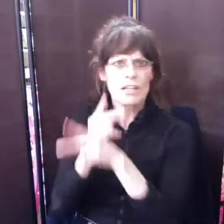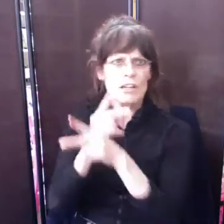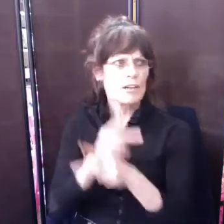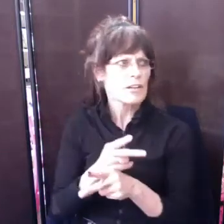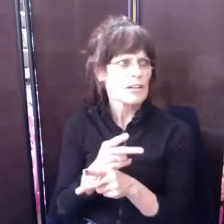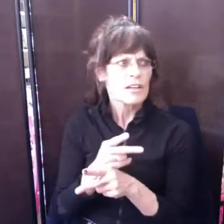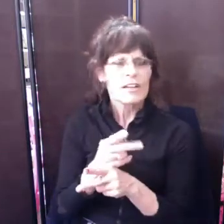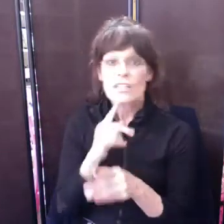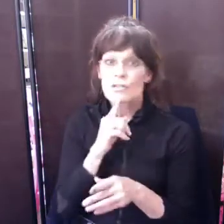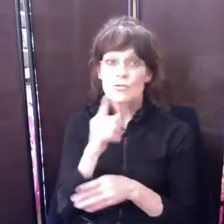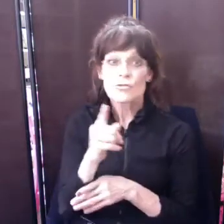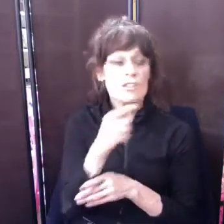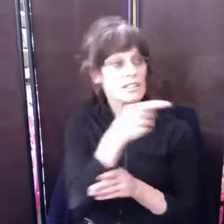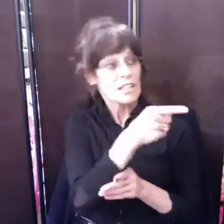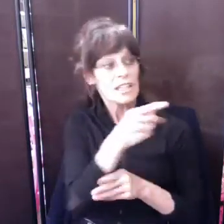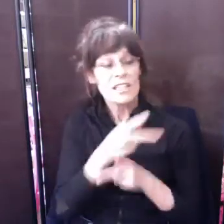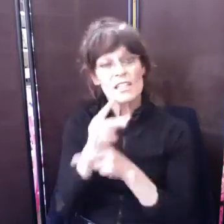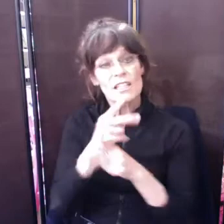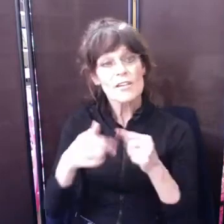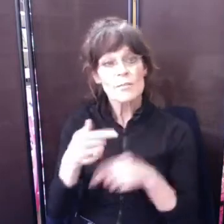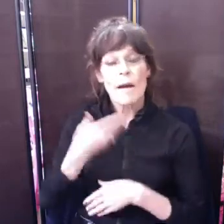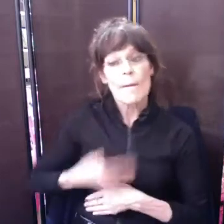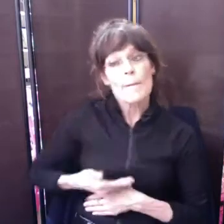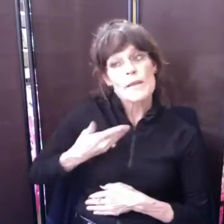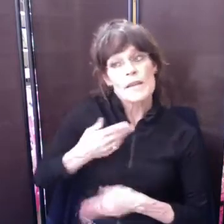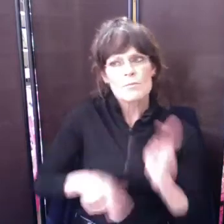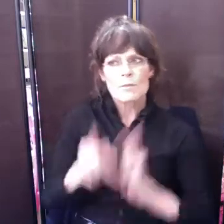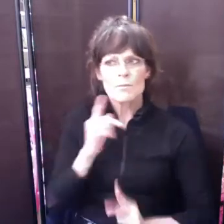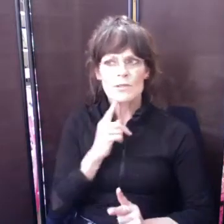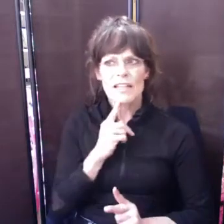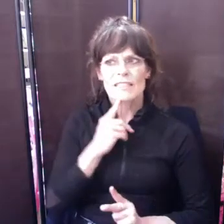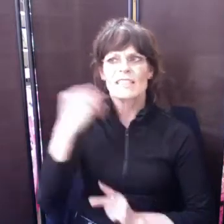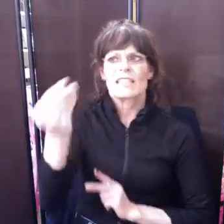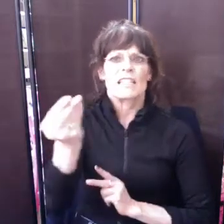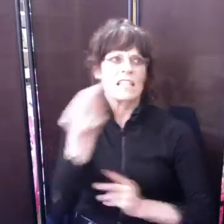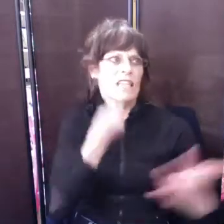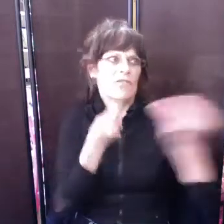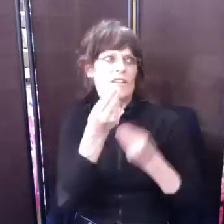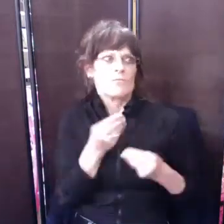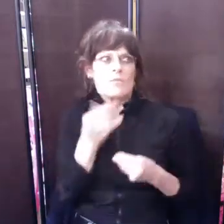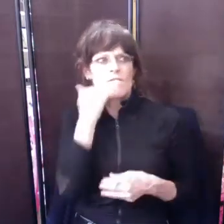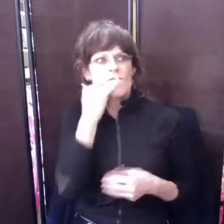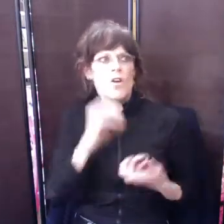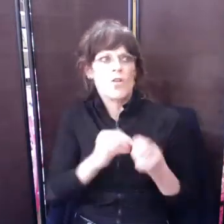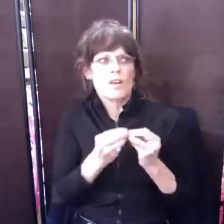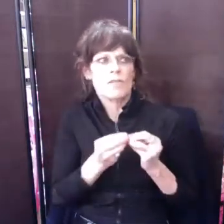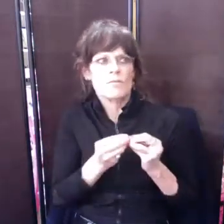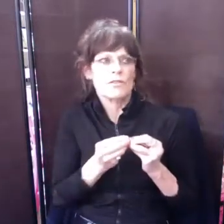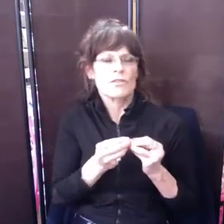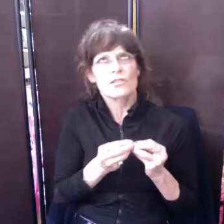truth is he cared. You know, lots of people had given me their phone numbers in 1974, and I'd taken those stupid little scraps of paper out of